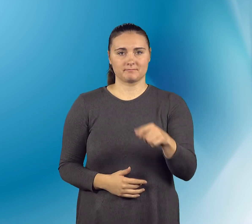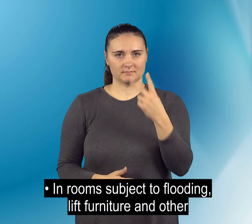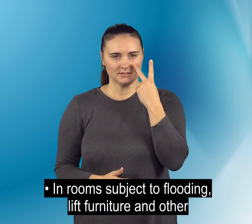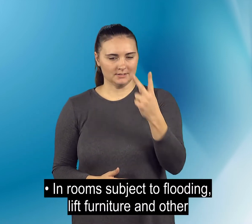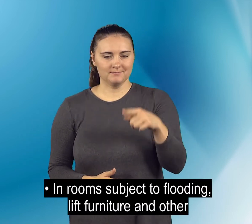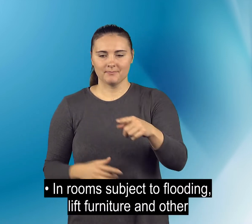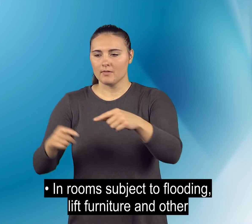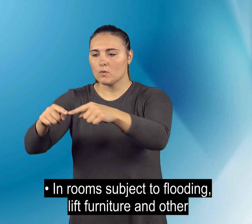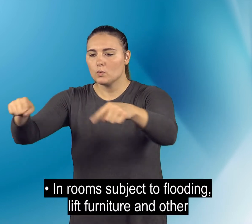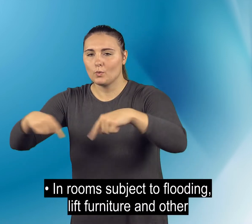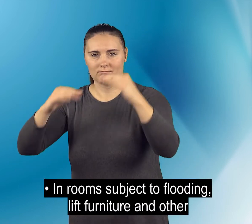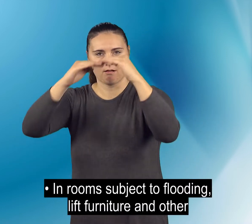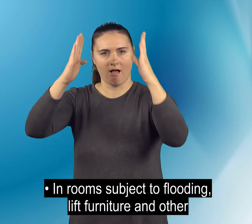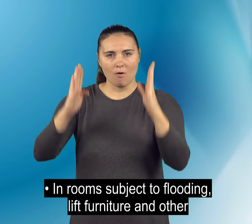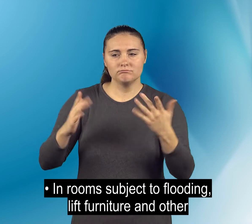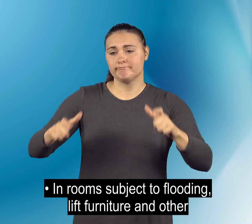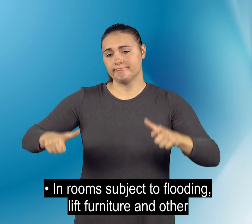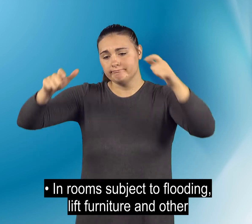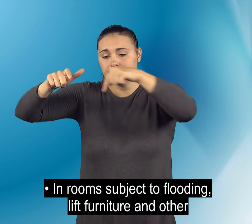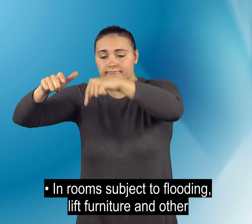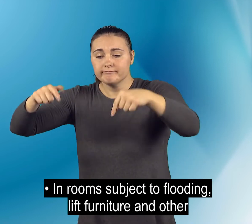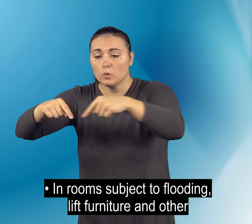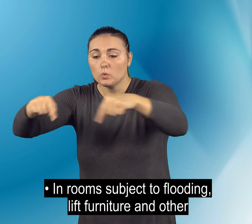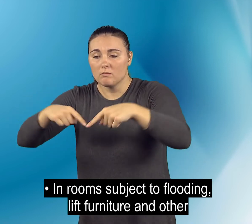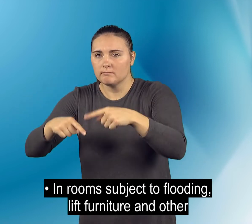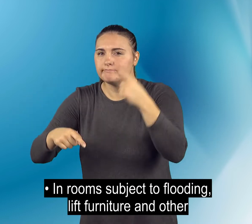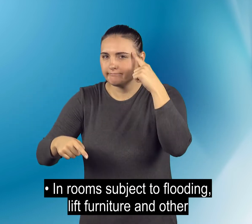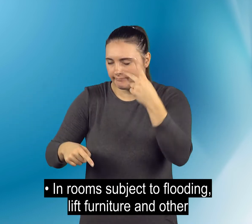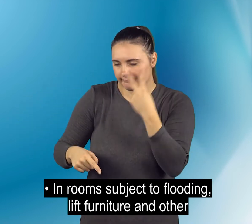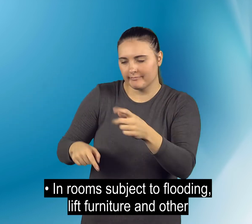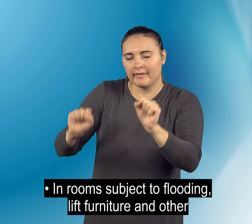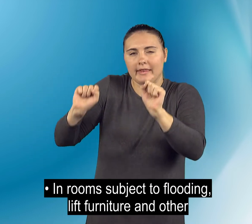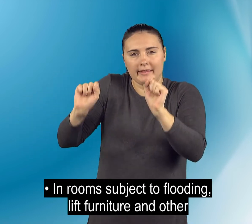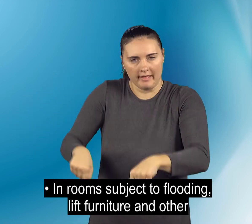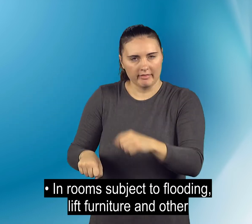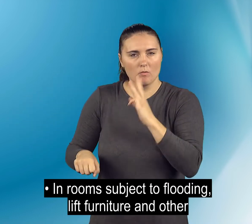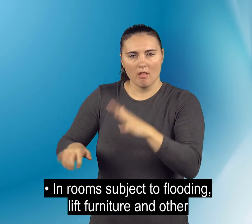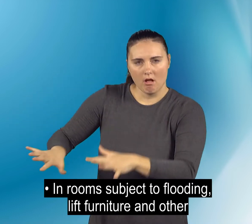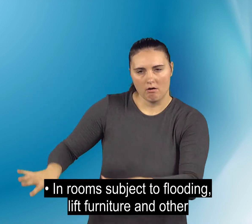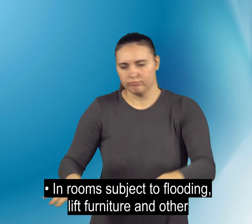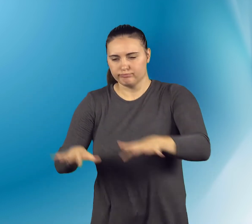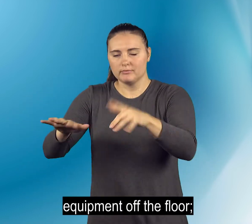In rooms subject to flooding, lift furniture and other equipment off the floor.